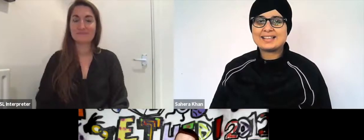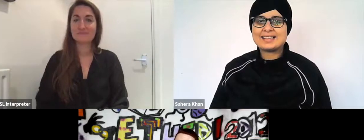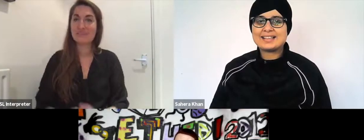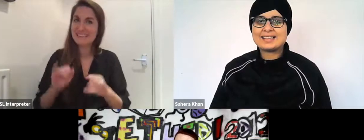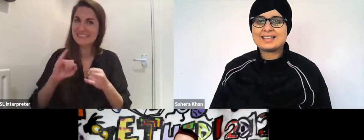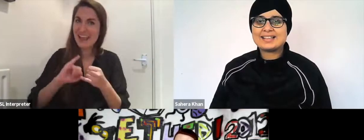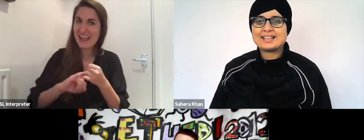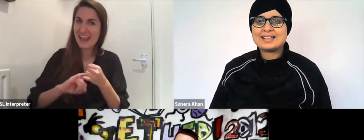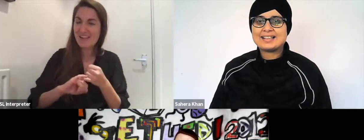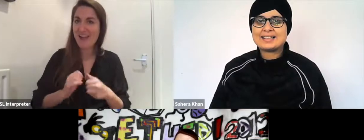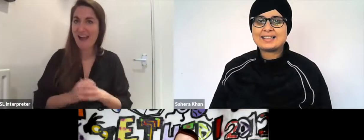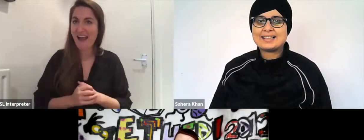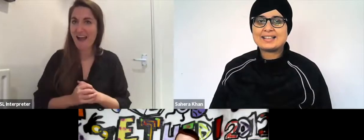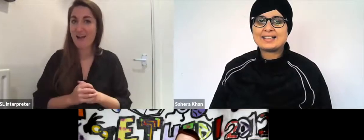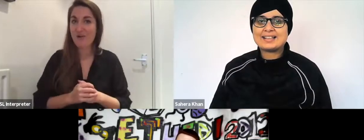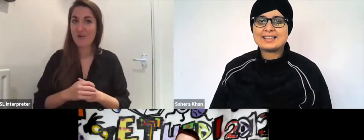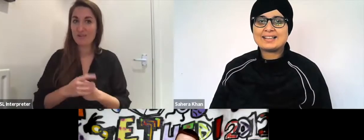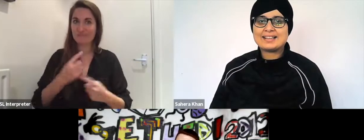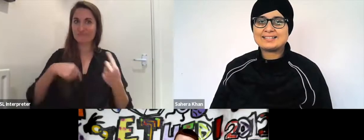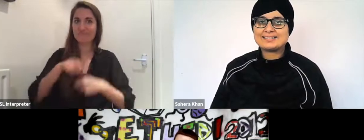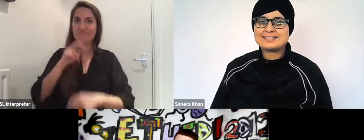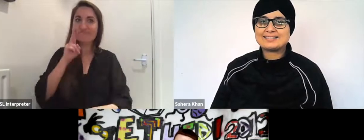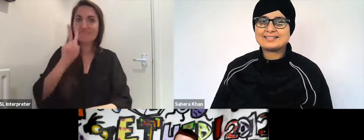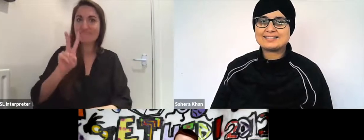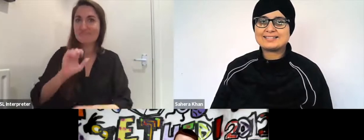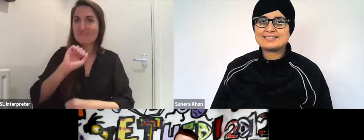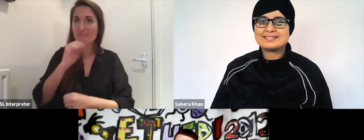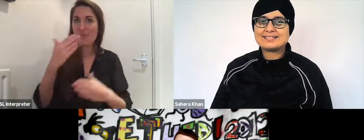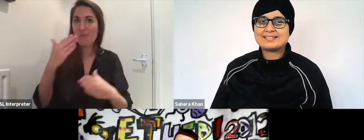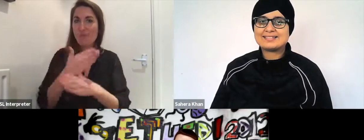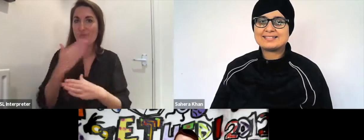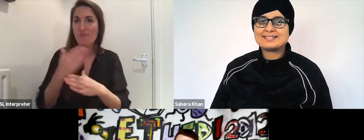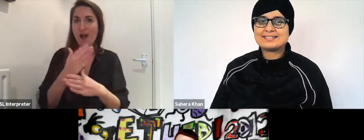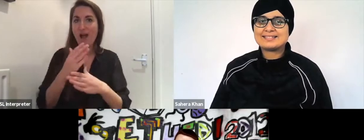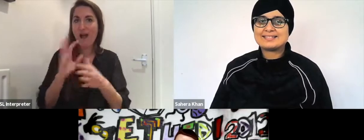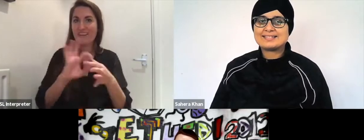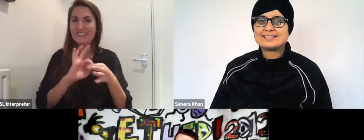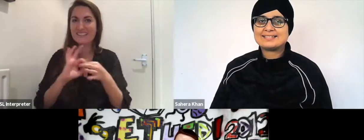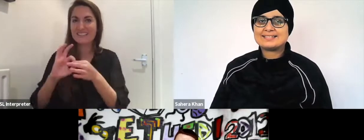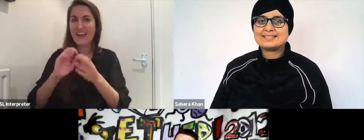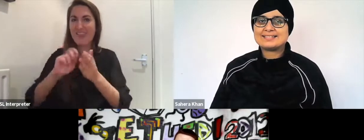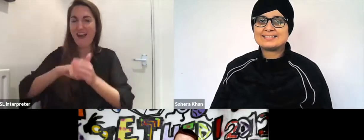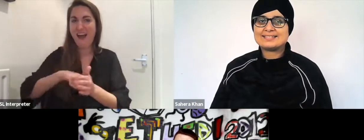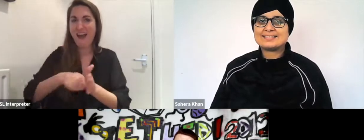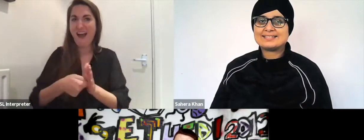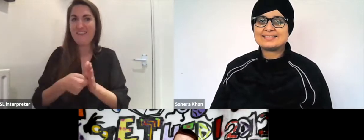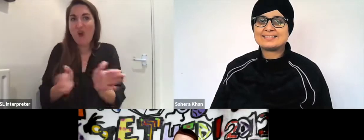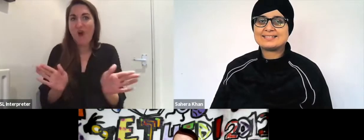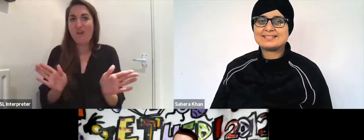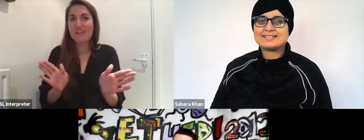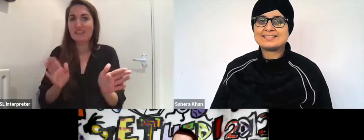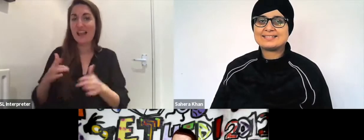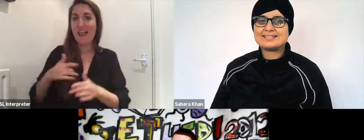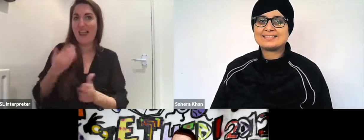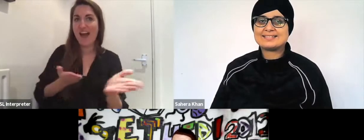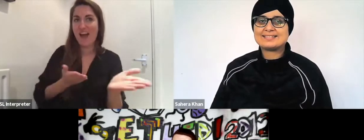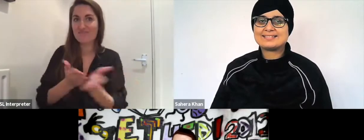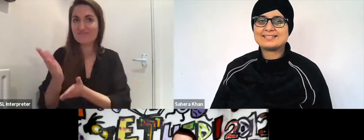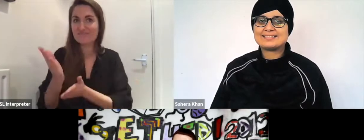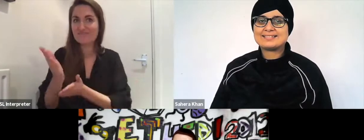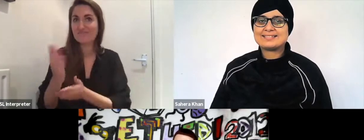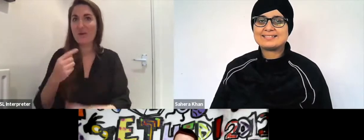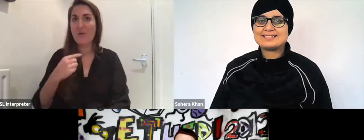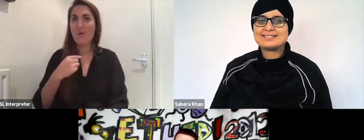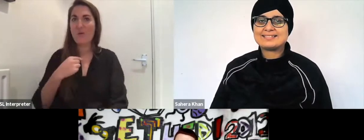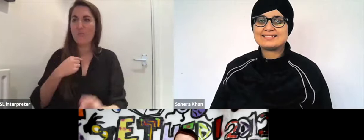Sahera, we've all seen your work on the Together Unlocked live stream. We've been treated to